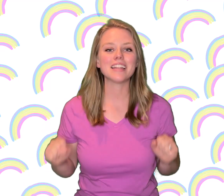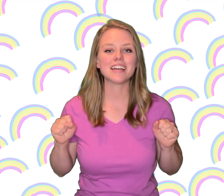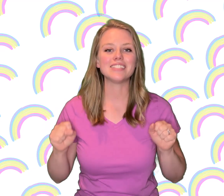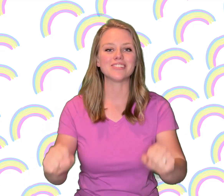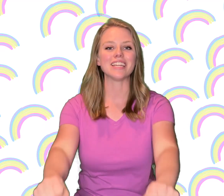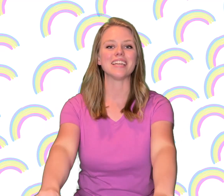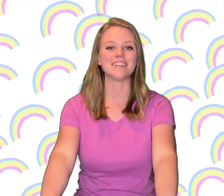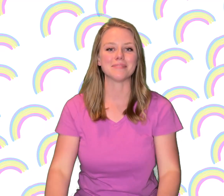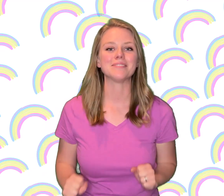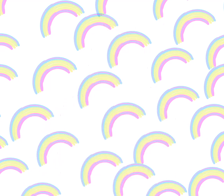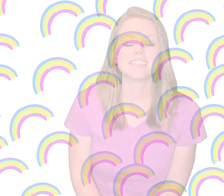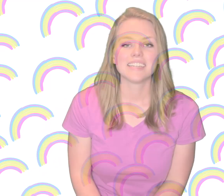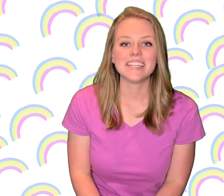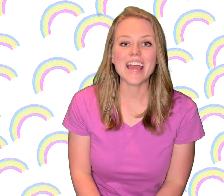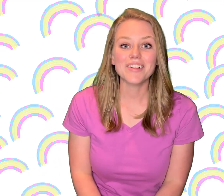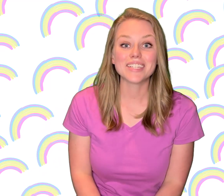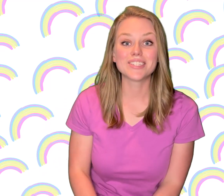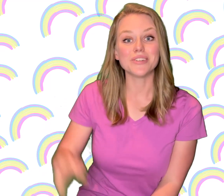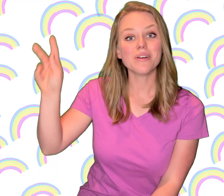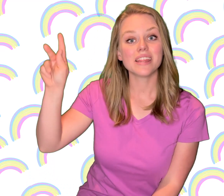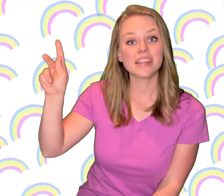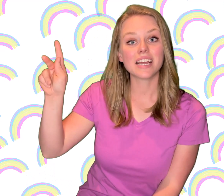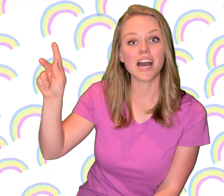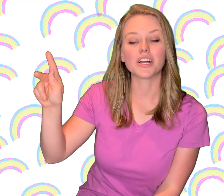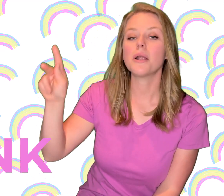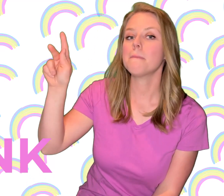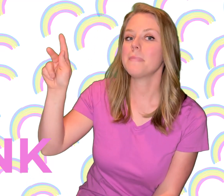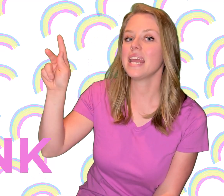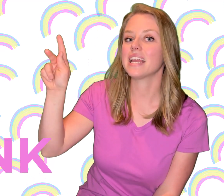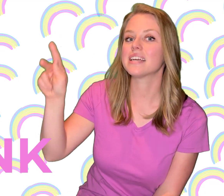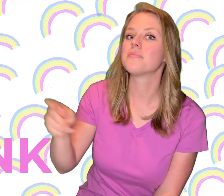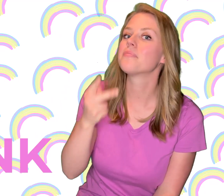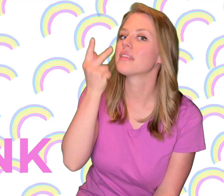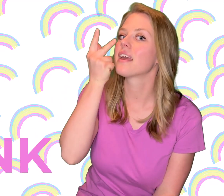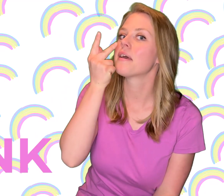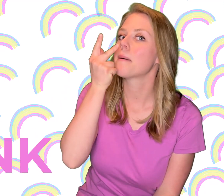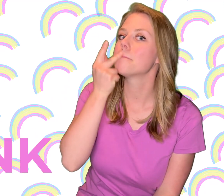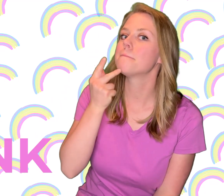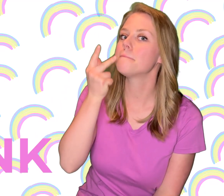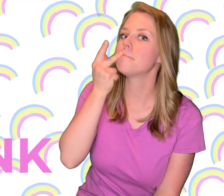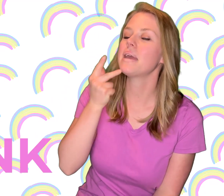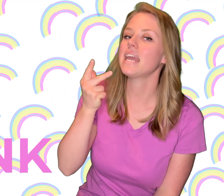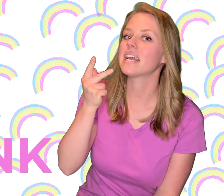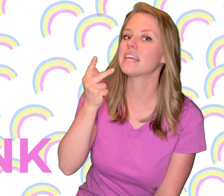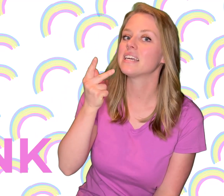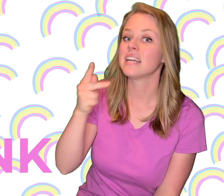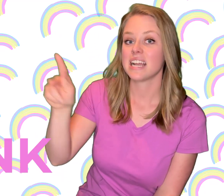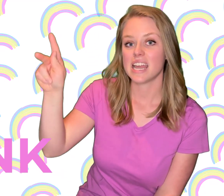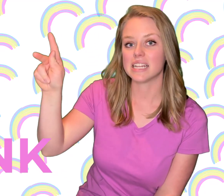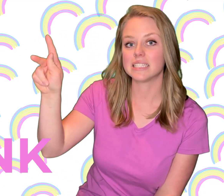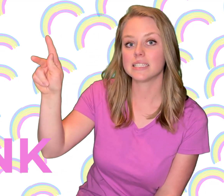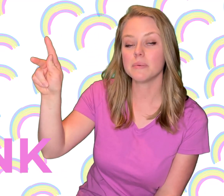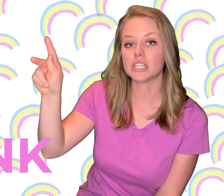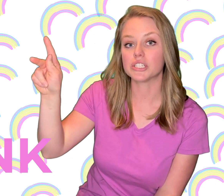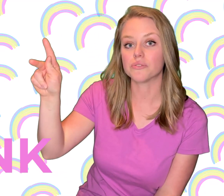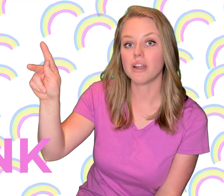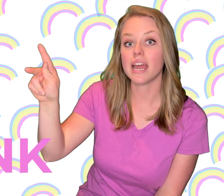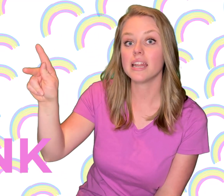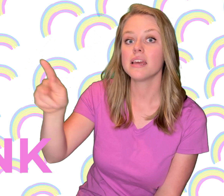a dream. Now let's do the color pink. Pink. It's similar to red,